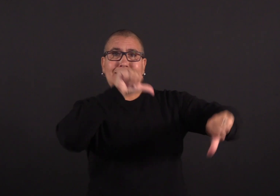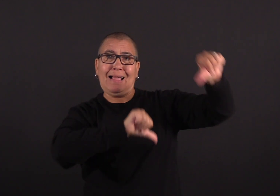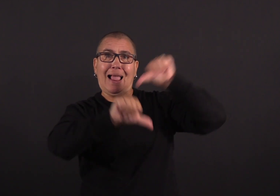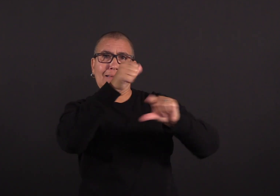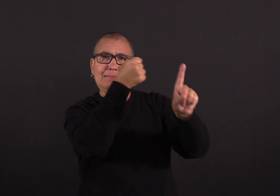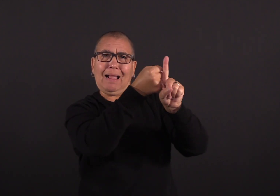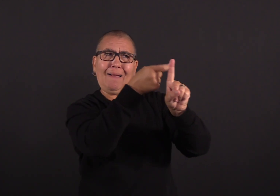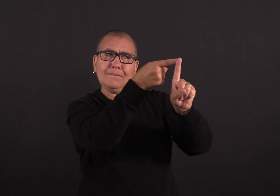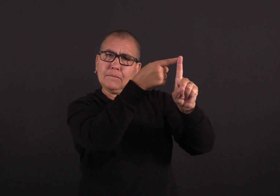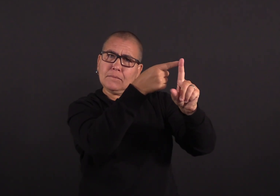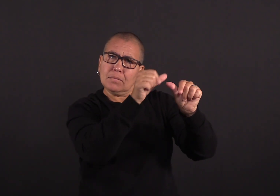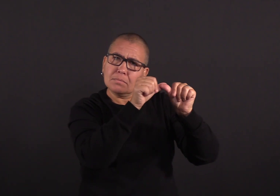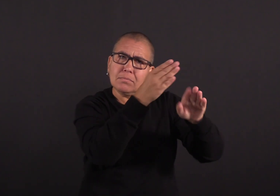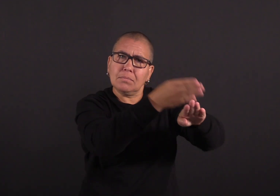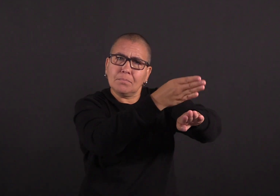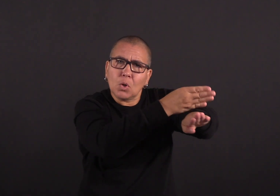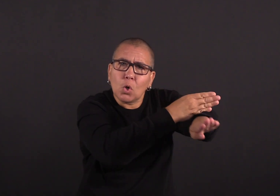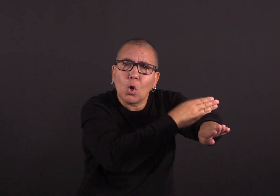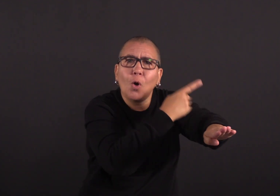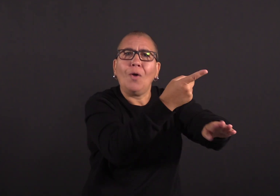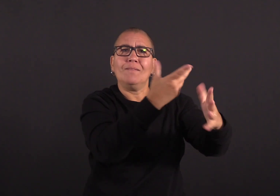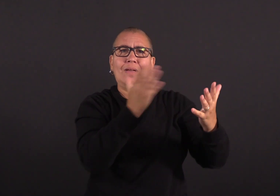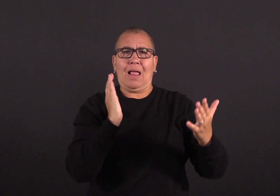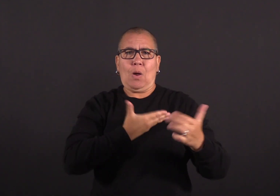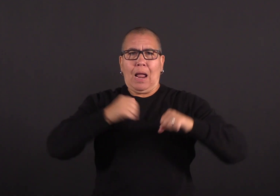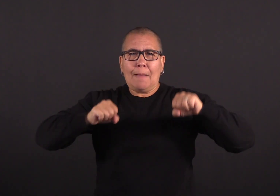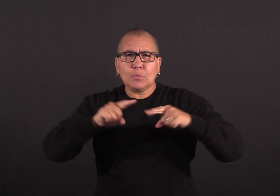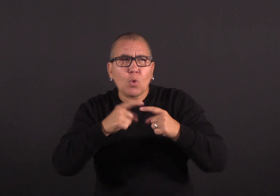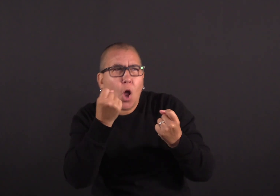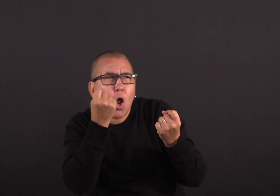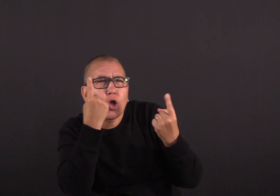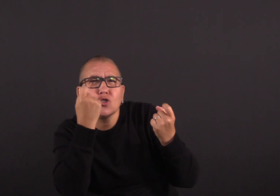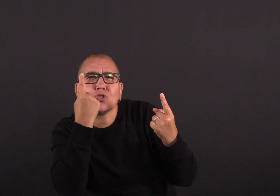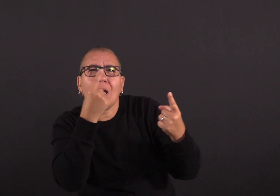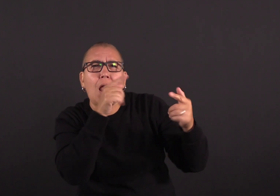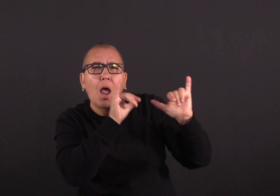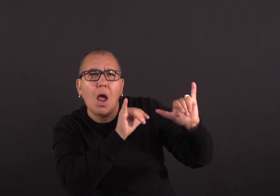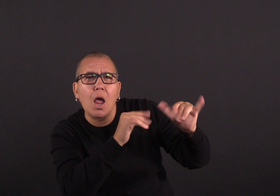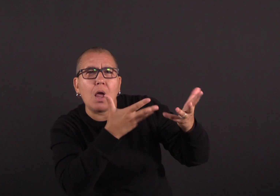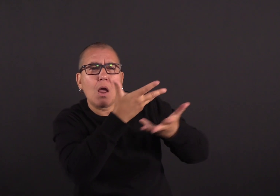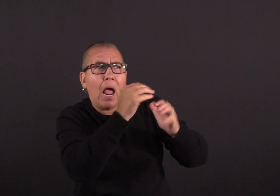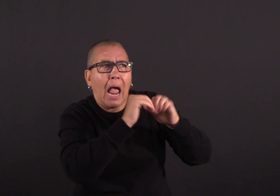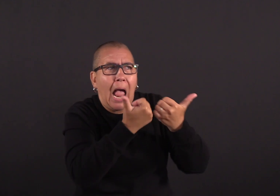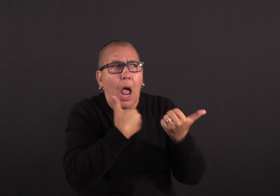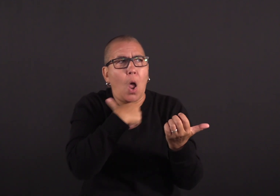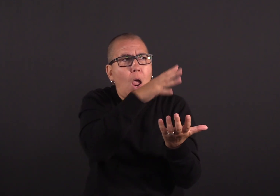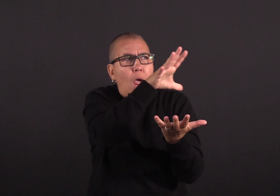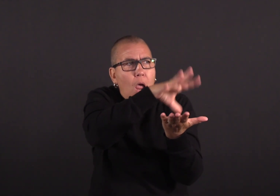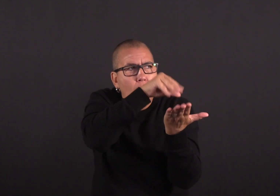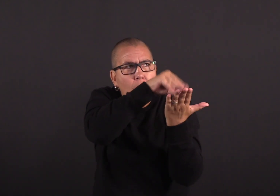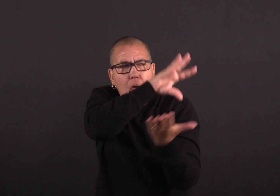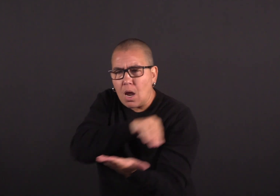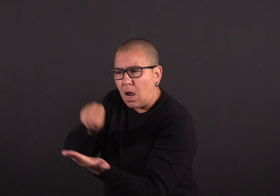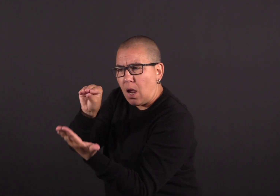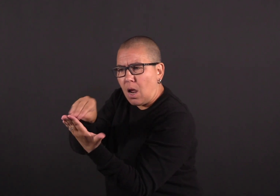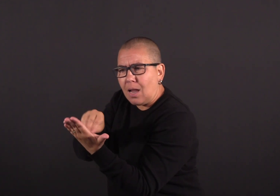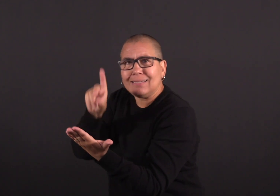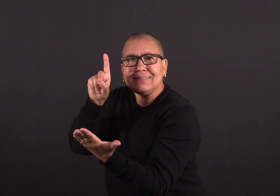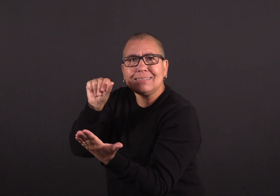our public health lab can detect more conditions during the screening process, said Commissioner Cunningham. By identifying